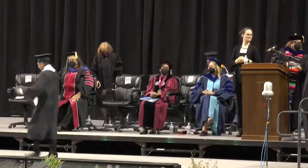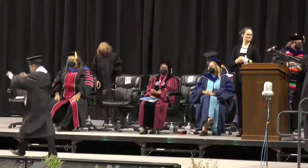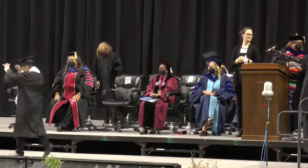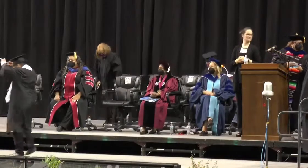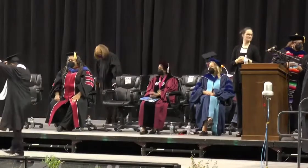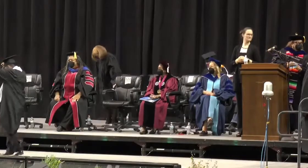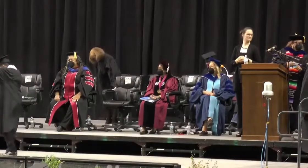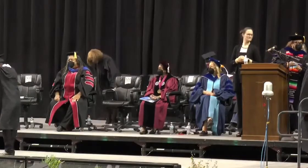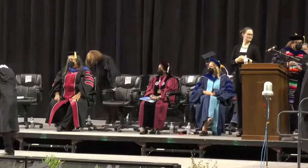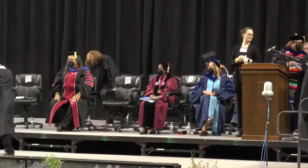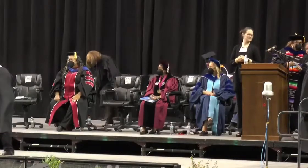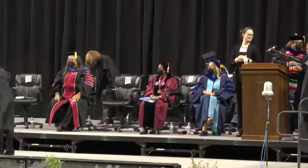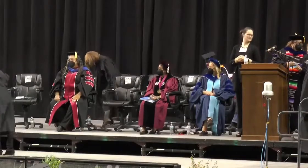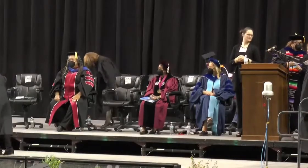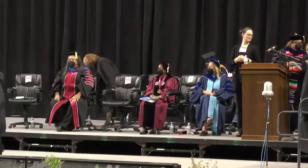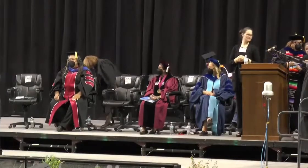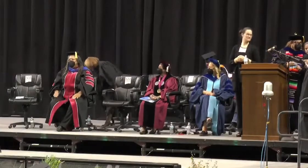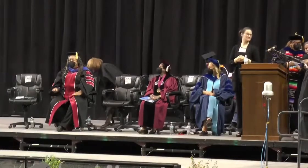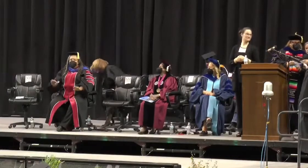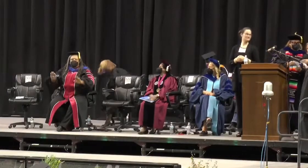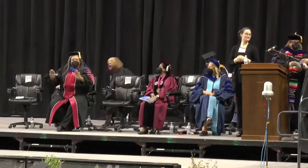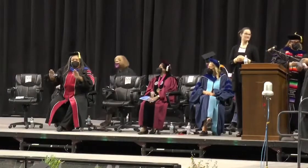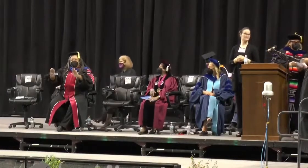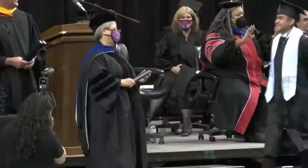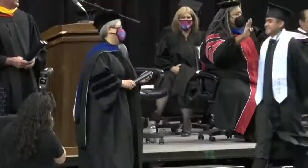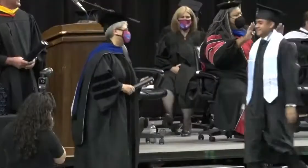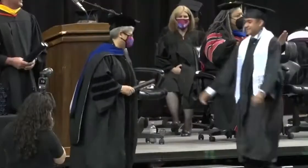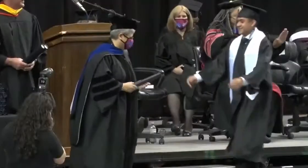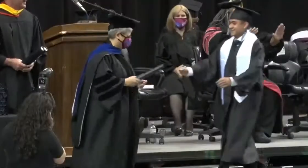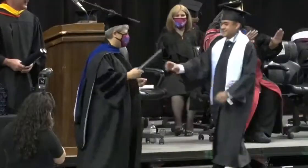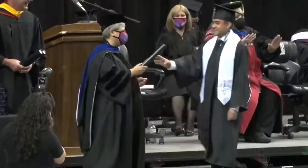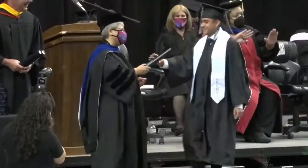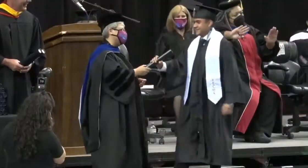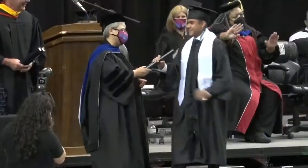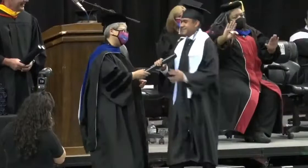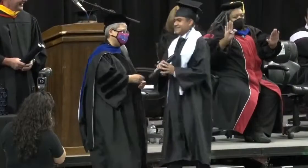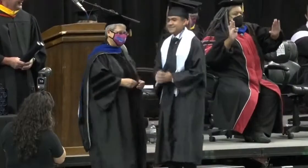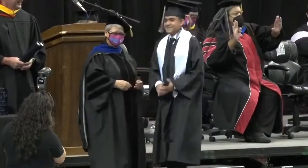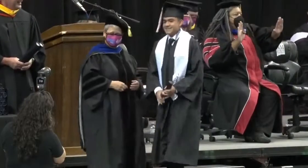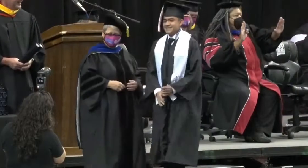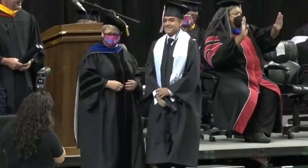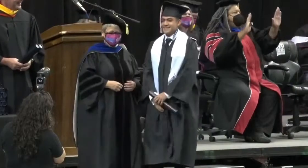So I need to announce after this to high school, right? No. I guess not. I don't know what's.